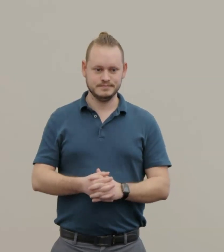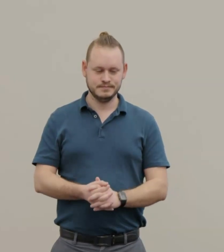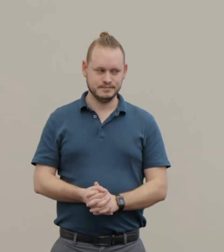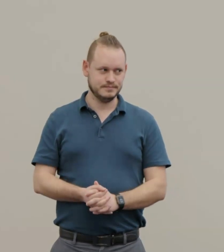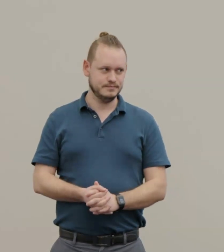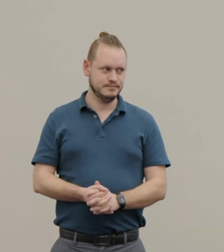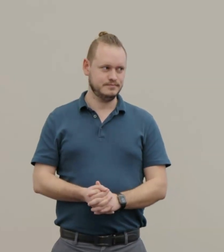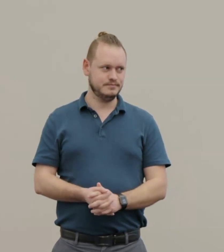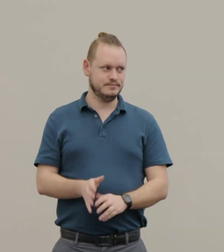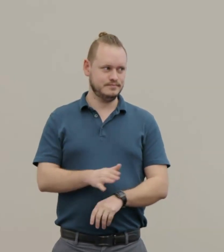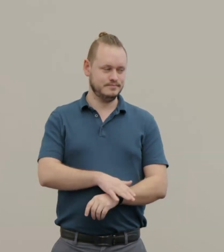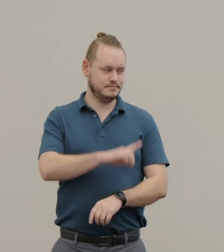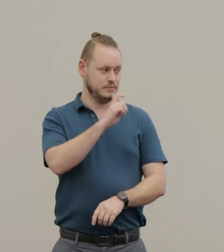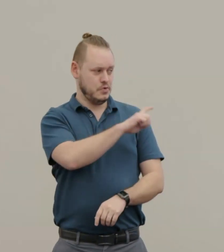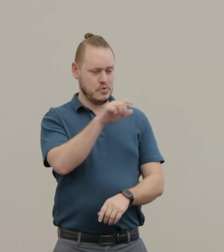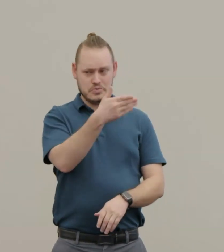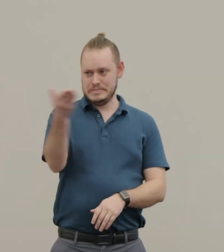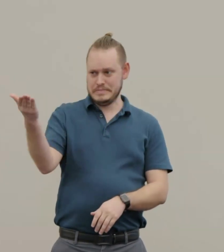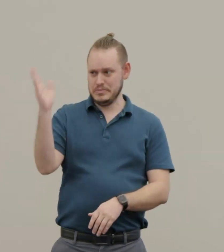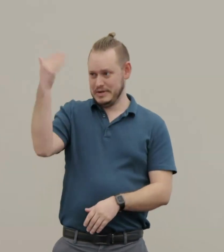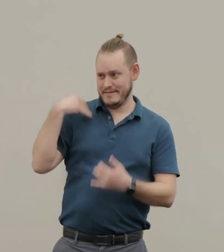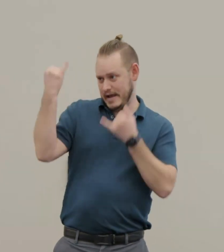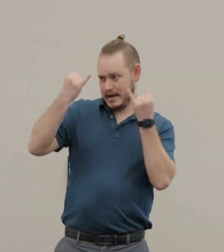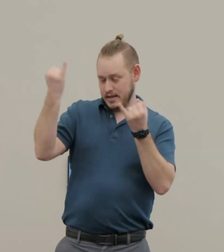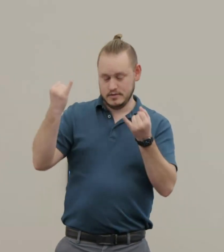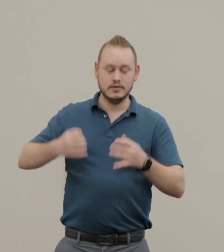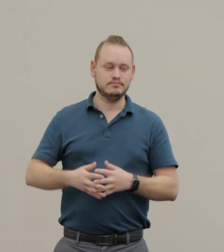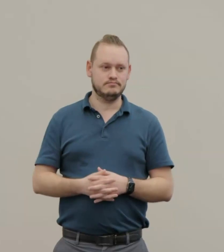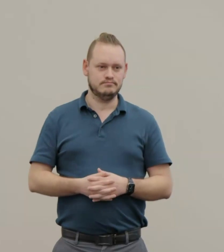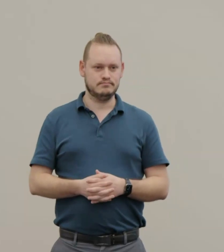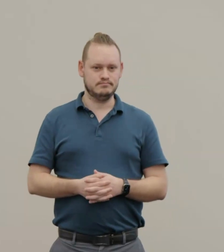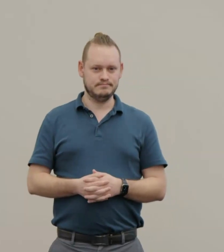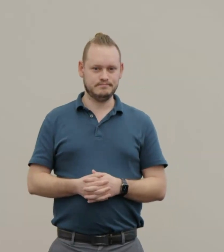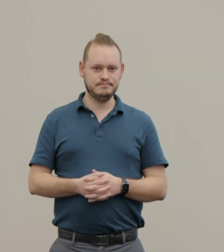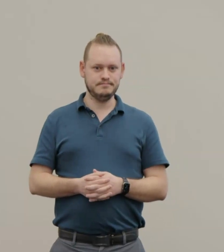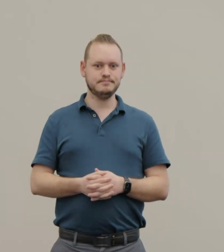So this is for you or maybe any presenter who has ideas on it, but